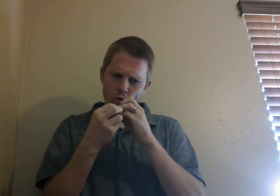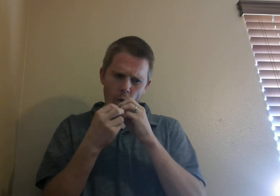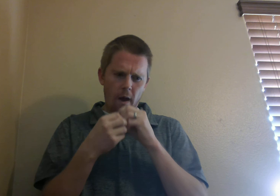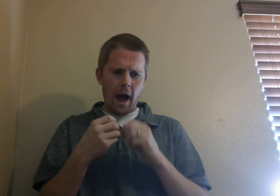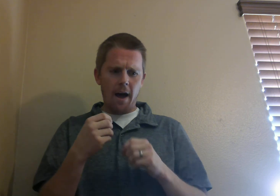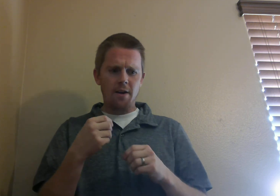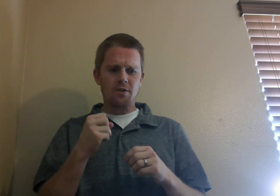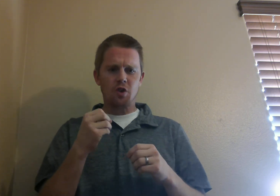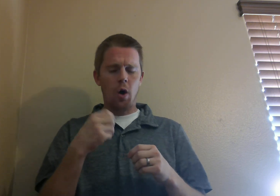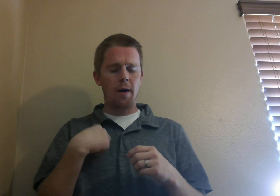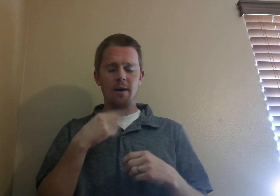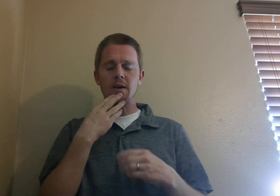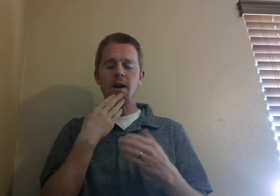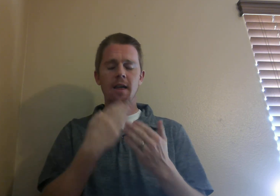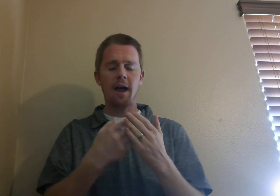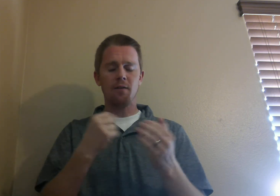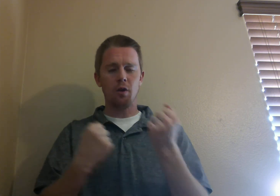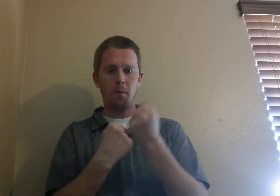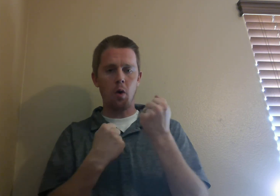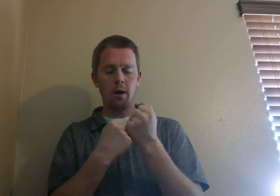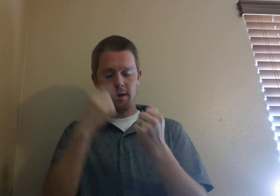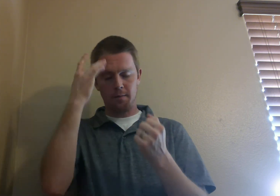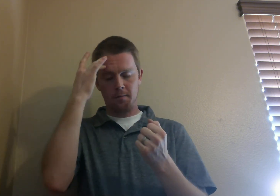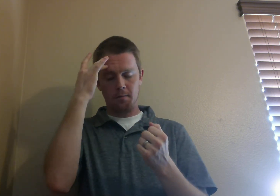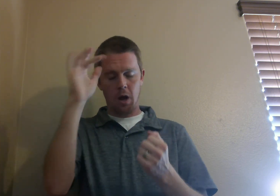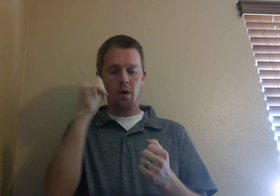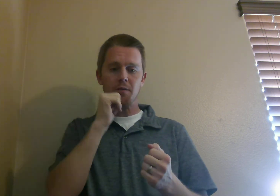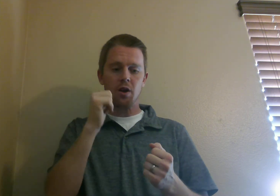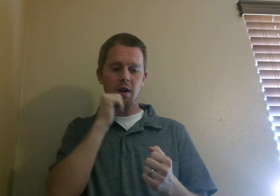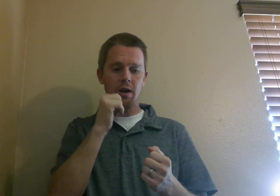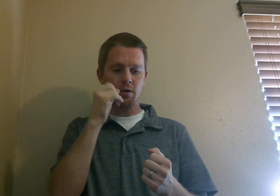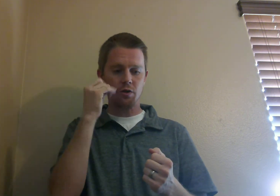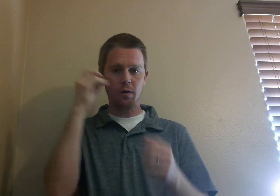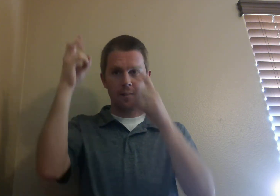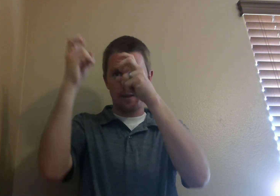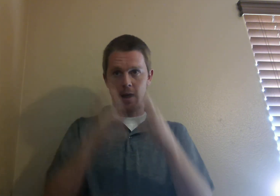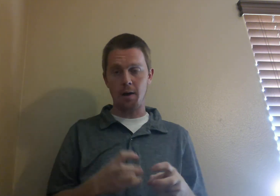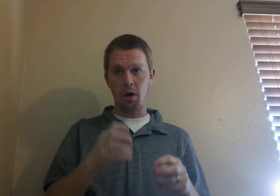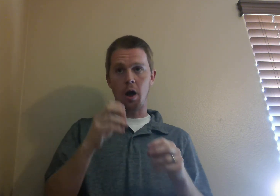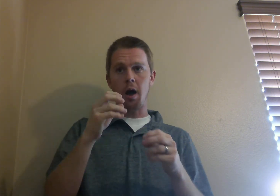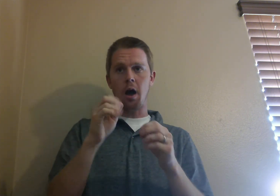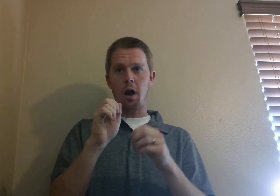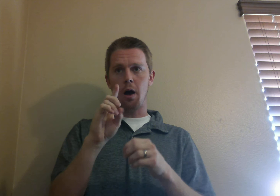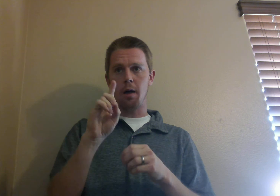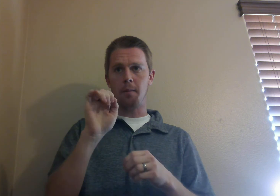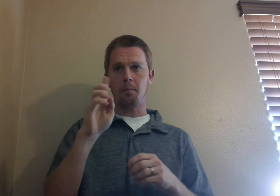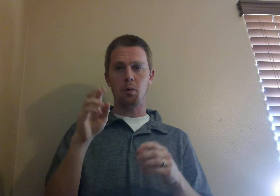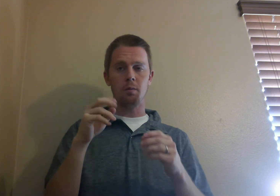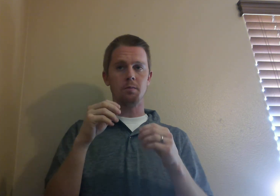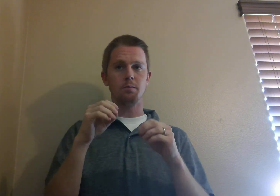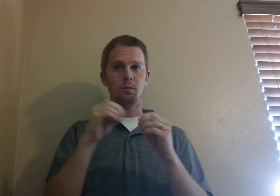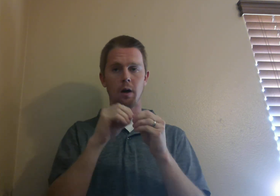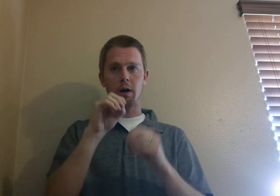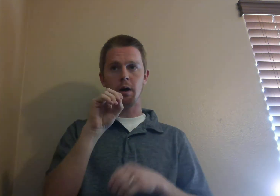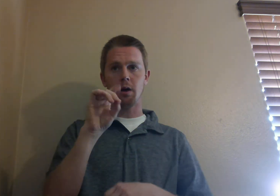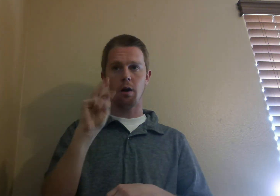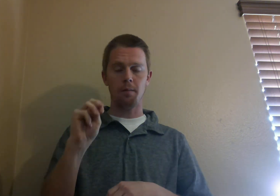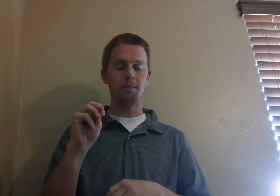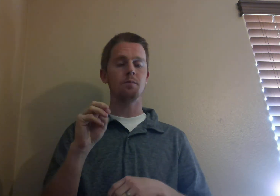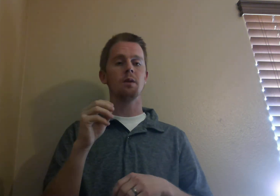Thank you for supporting Smarter Every Day. If you would, please download an audiobook at audible.com/smarter.